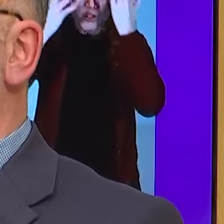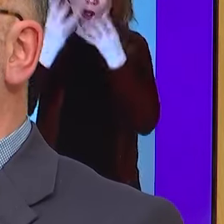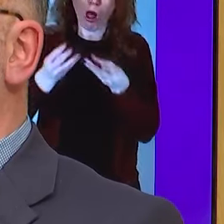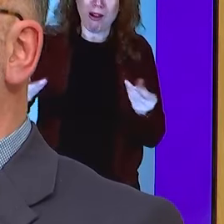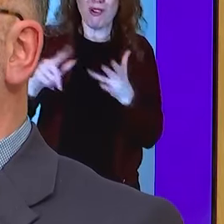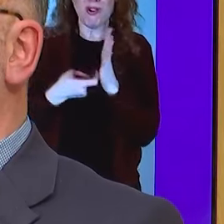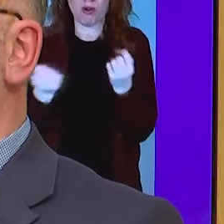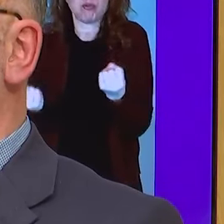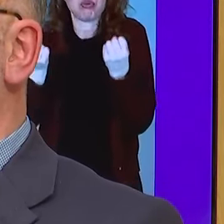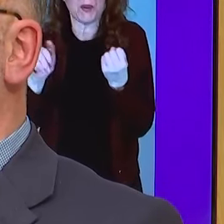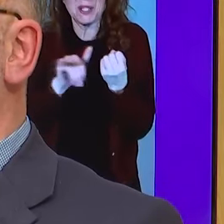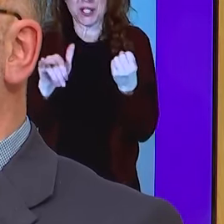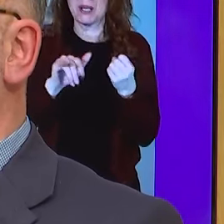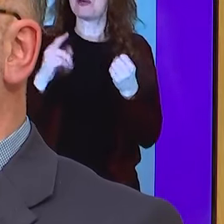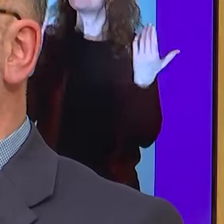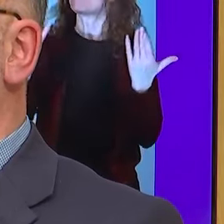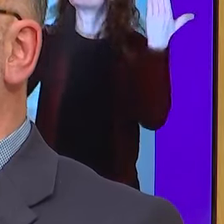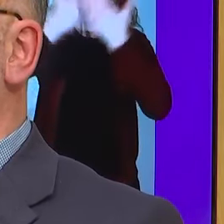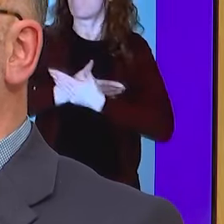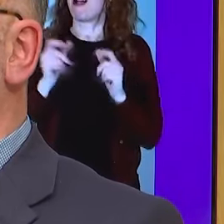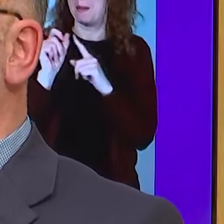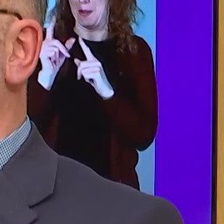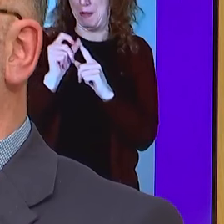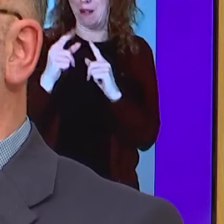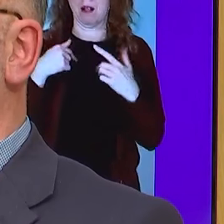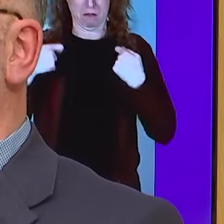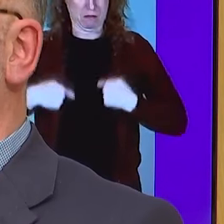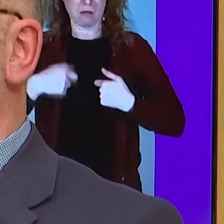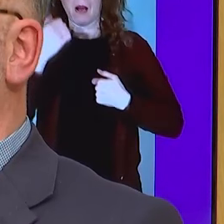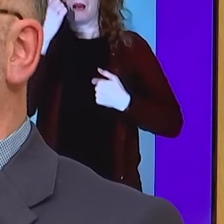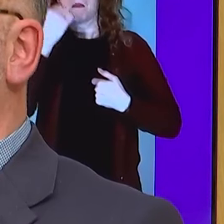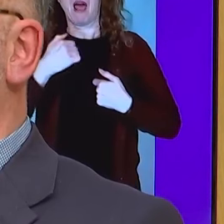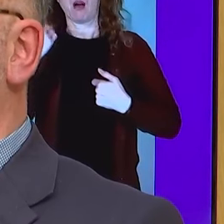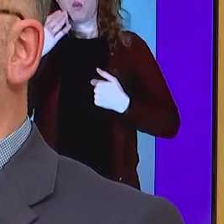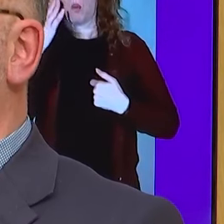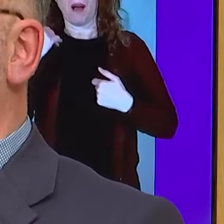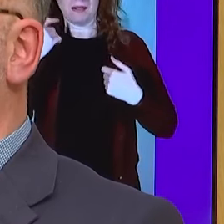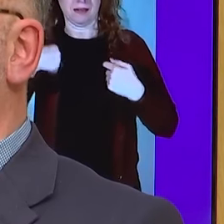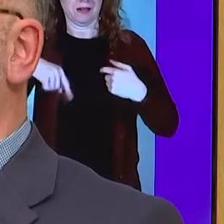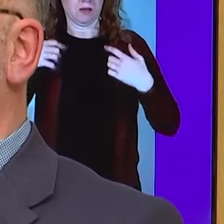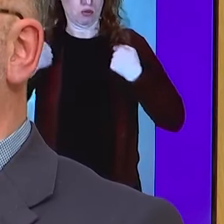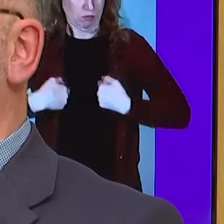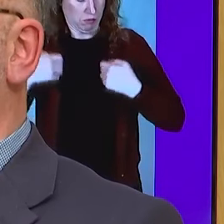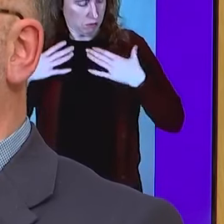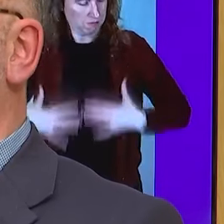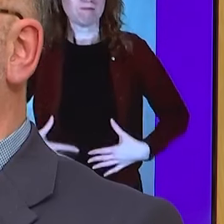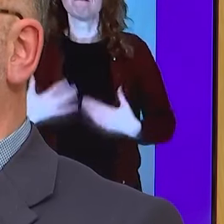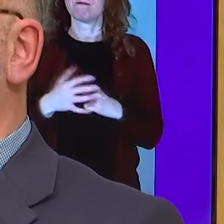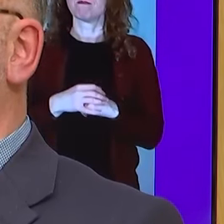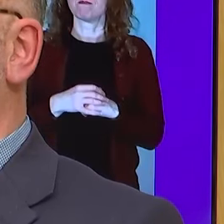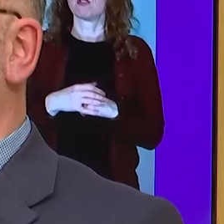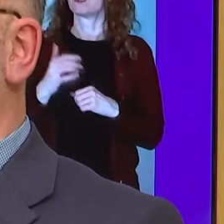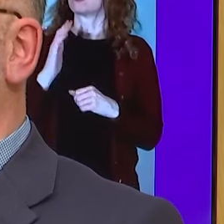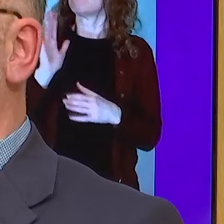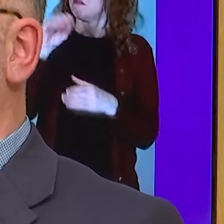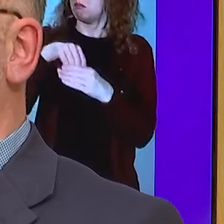but it's relatively deep purple today. I'm wearing a black and white dress and a black suit jacket. I got